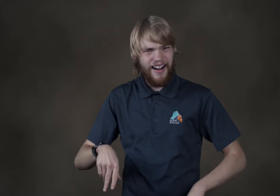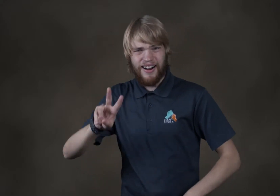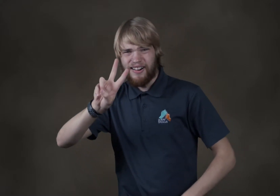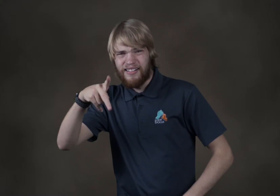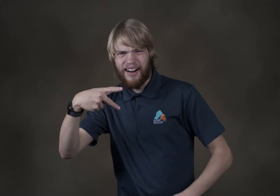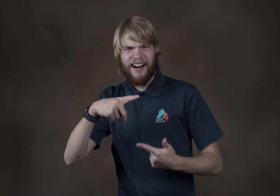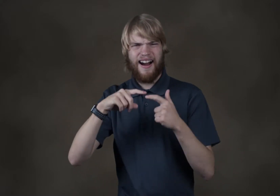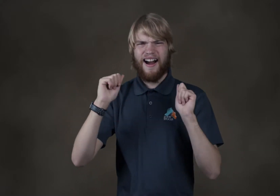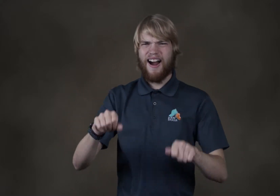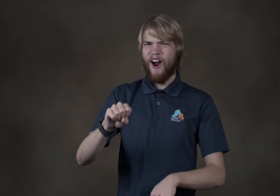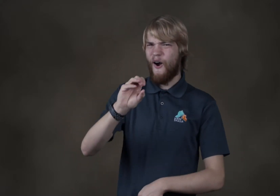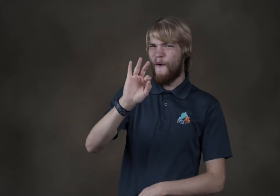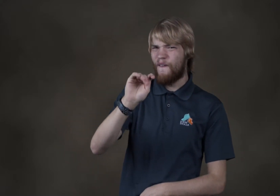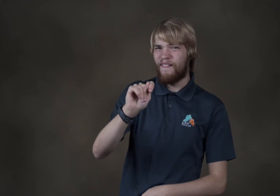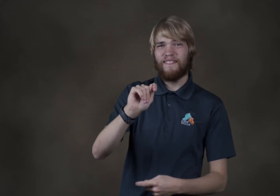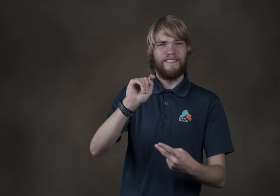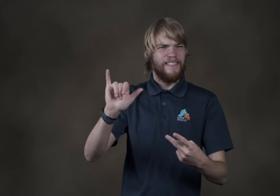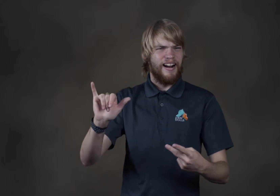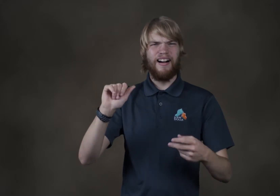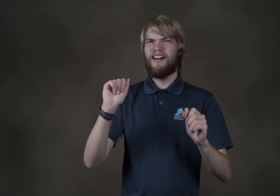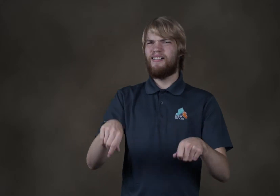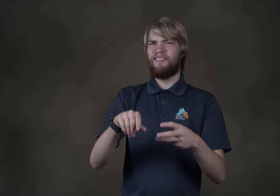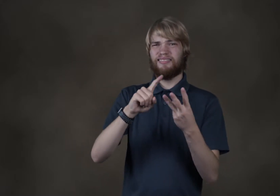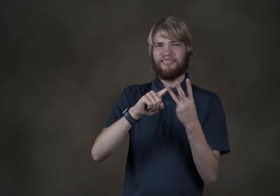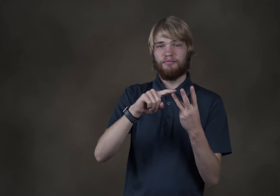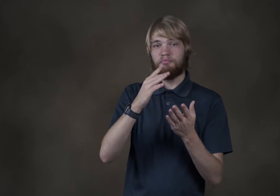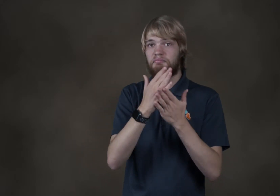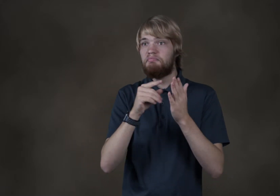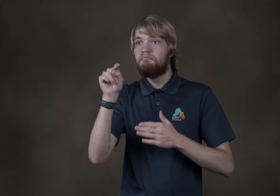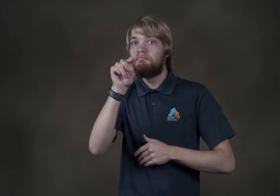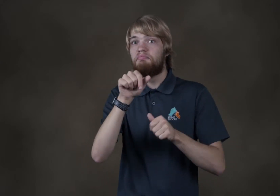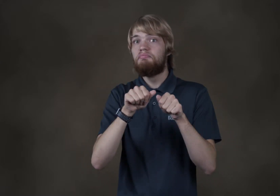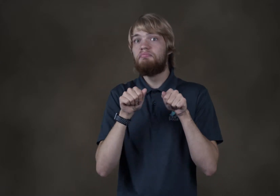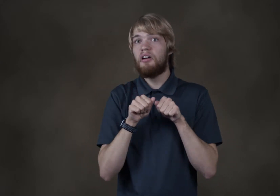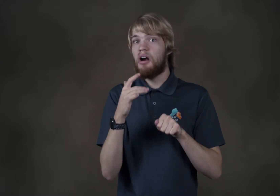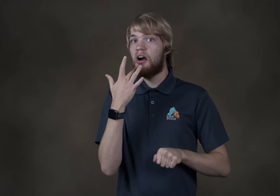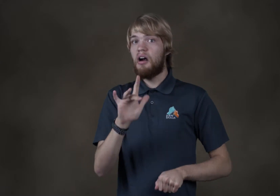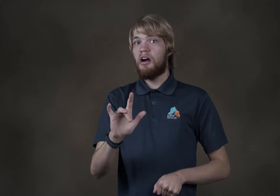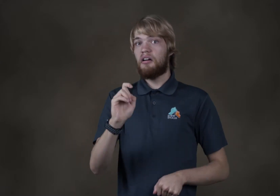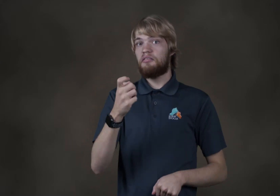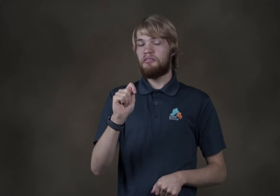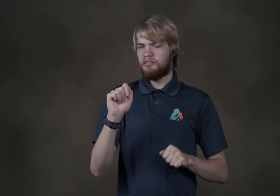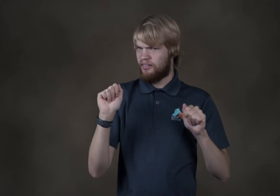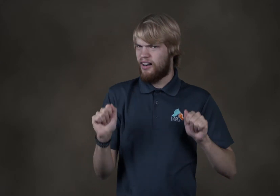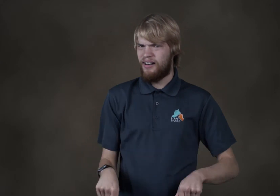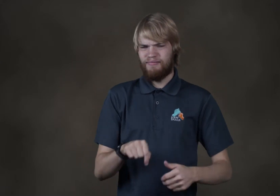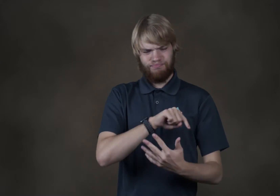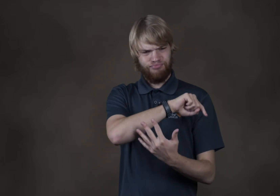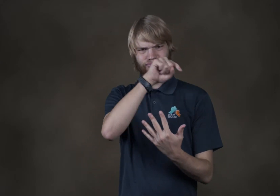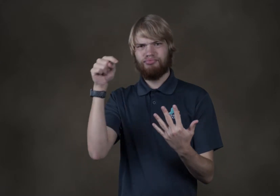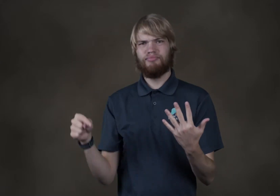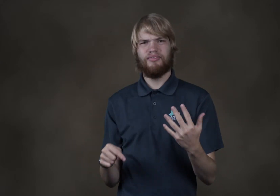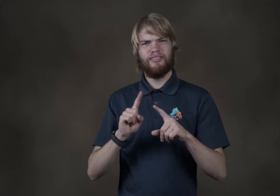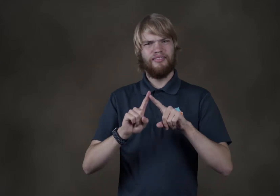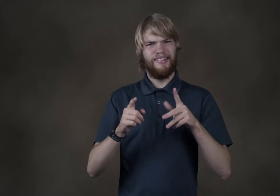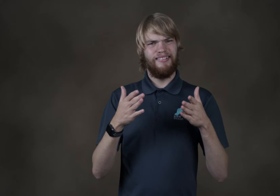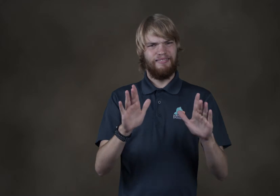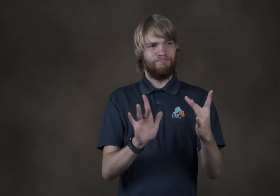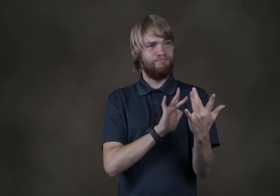voice, giving us several options to contact 911. Some areas are fortunate to have both text options, giving